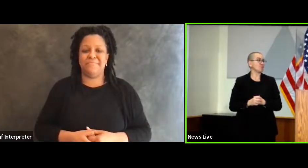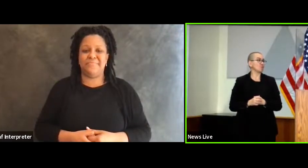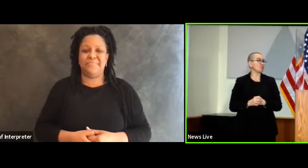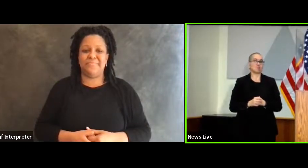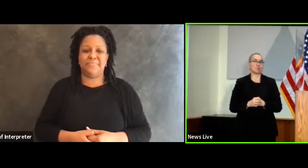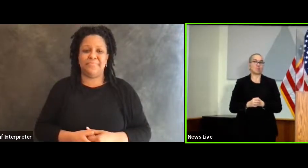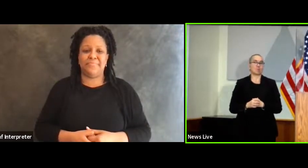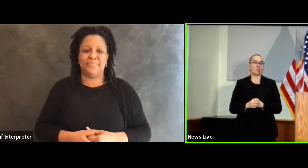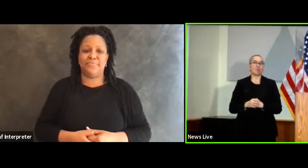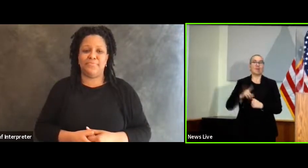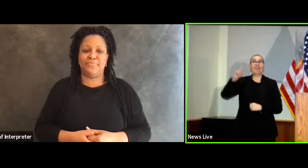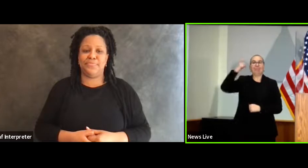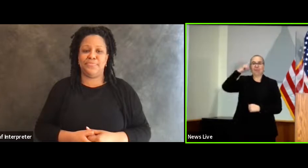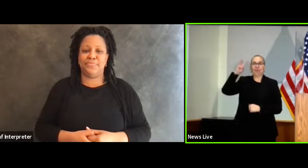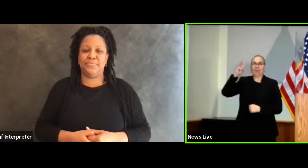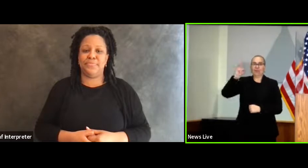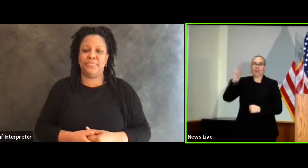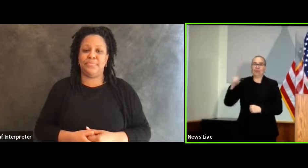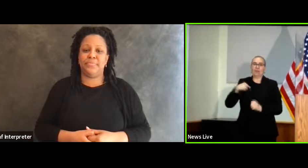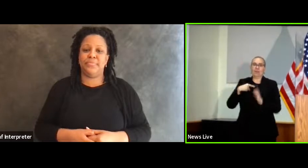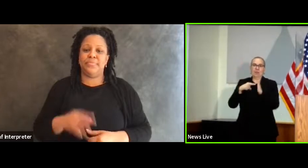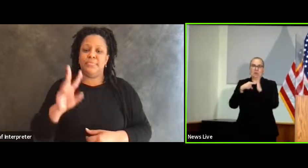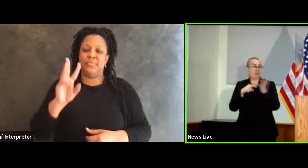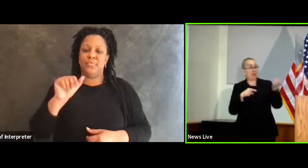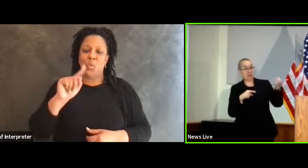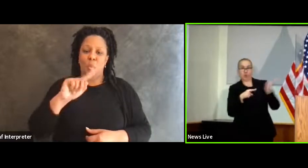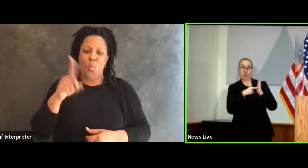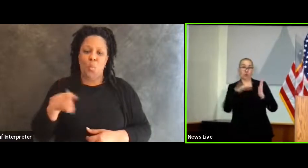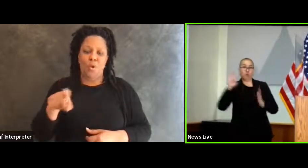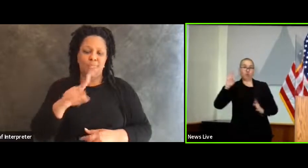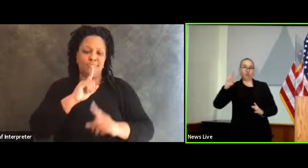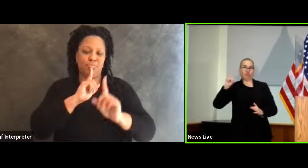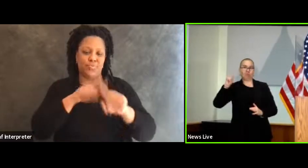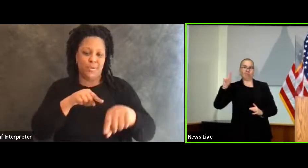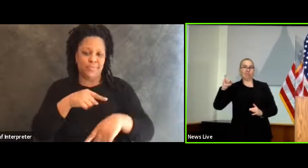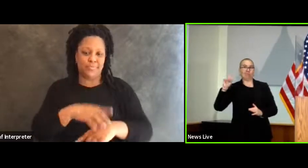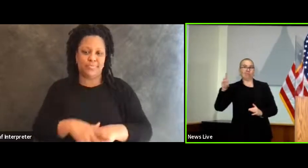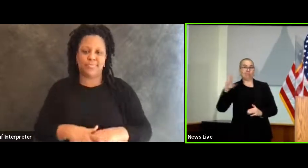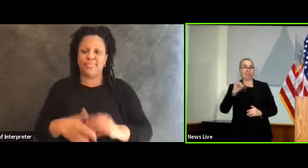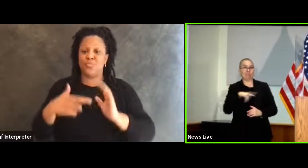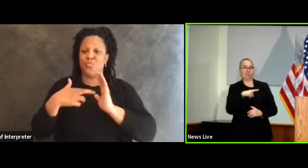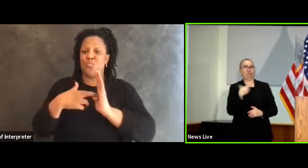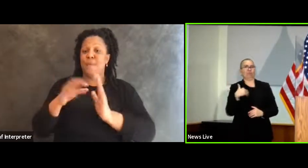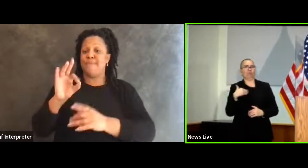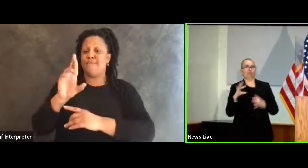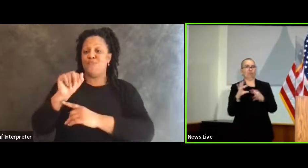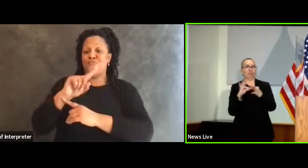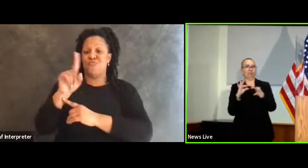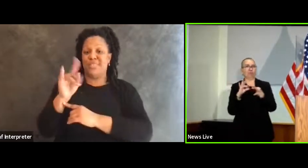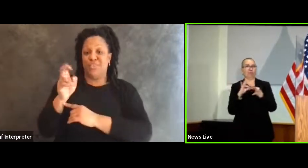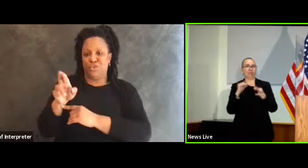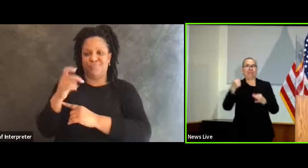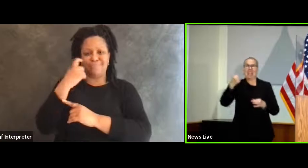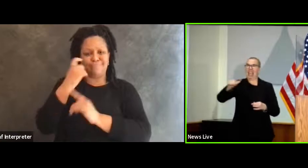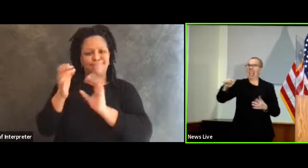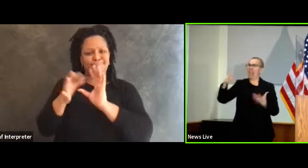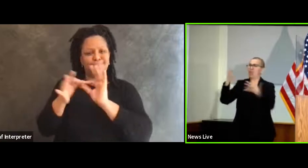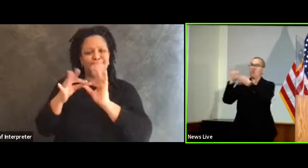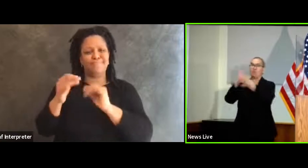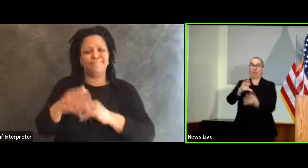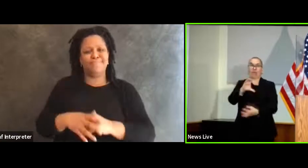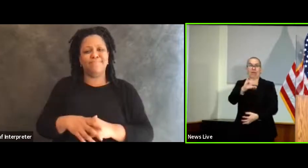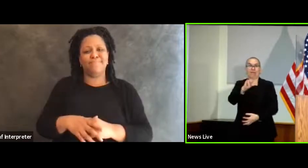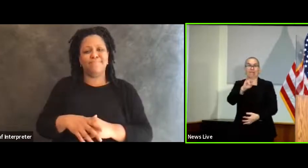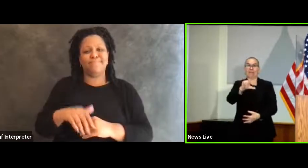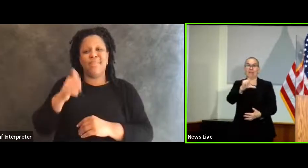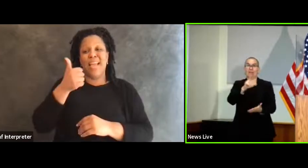I would just note, Representative Frazier so keenly noted that every time in this country where civil rights legislation is moved, everybody's benefited